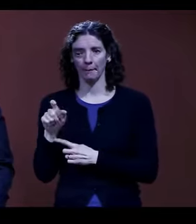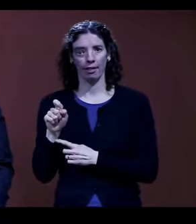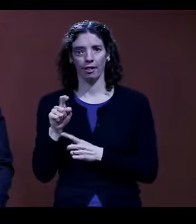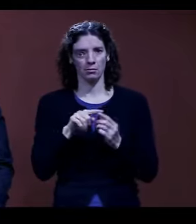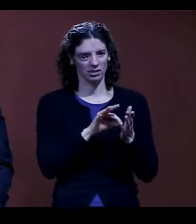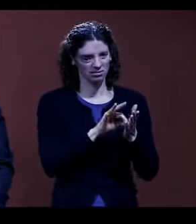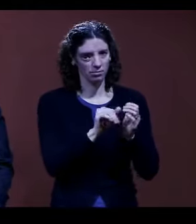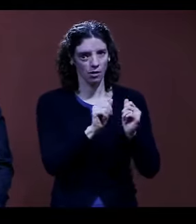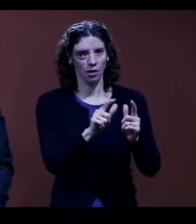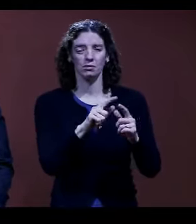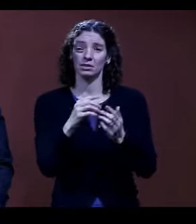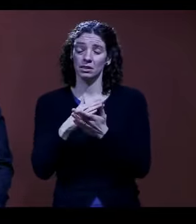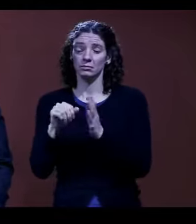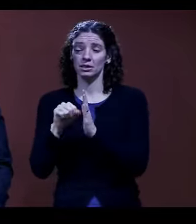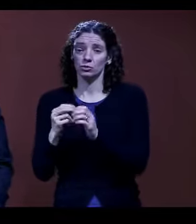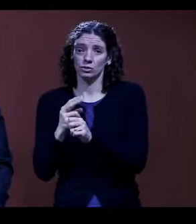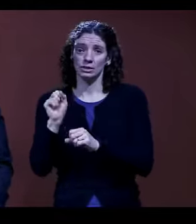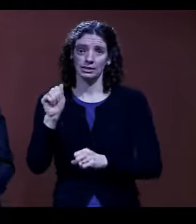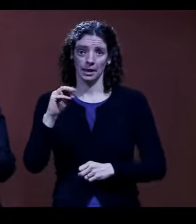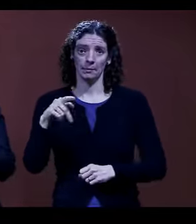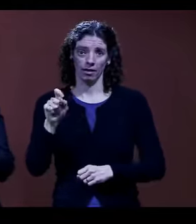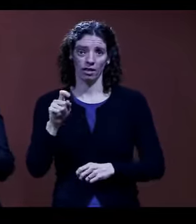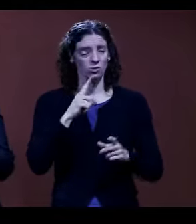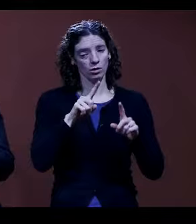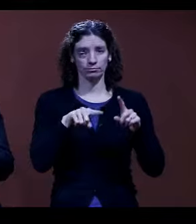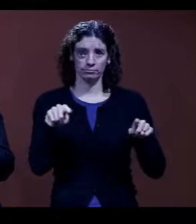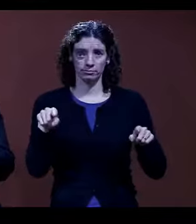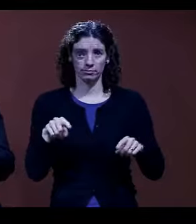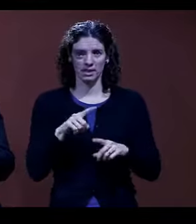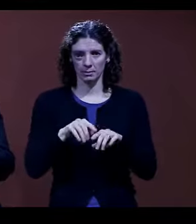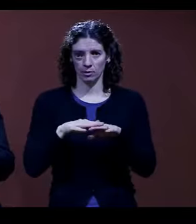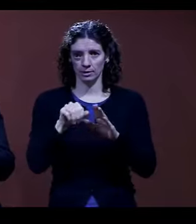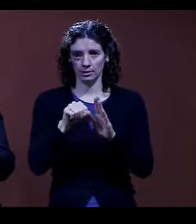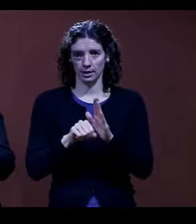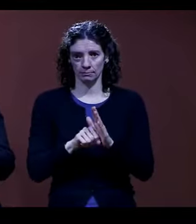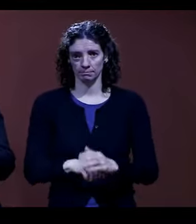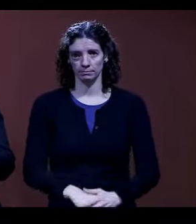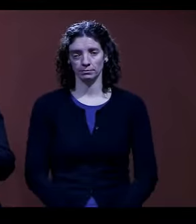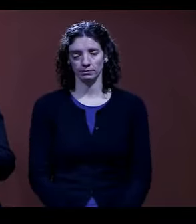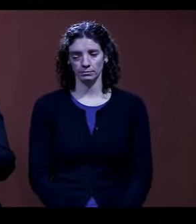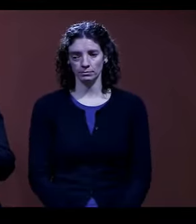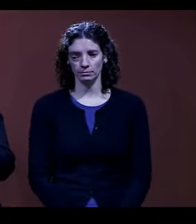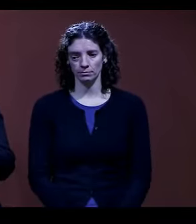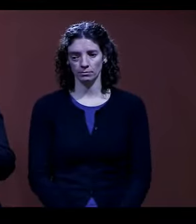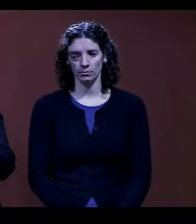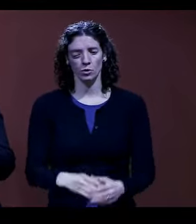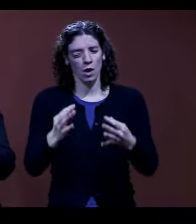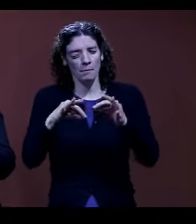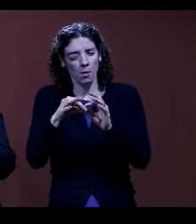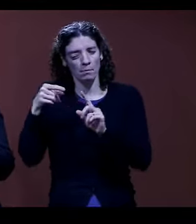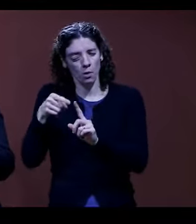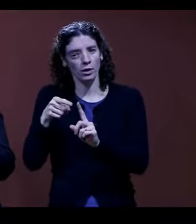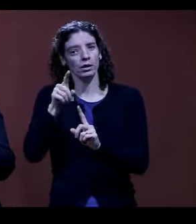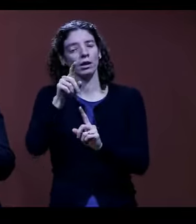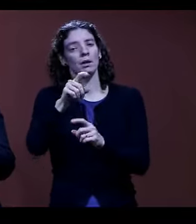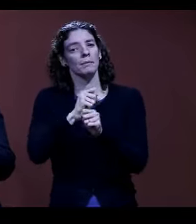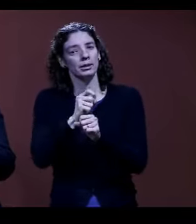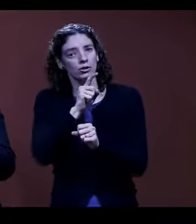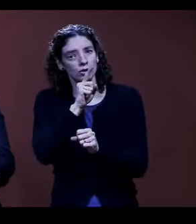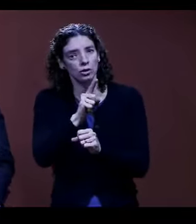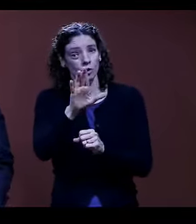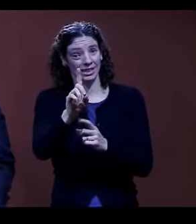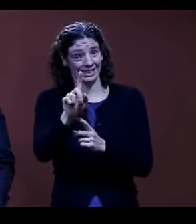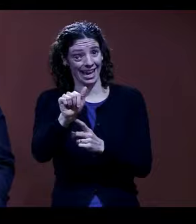out there doing samples. The key piece is you're looking to ensure that data are you